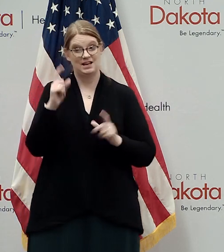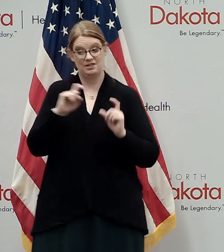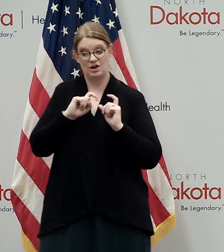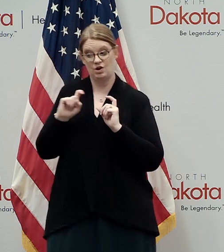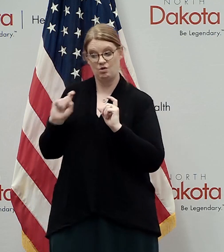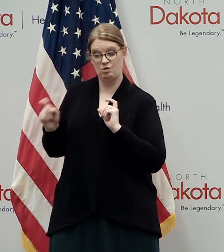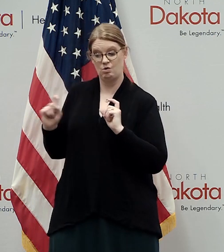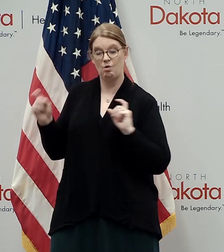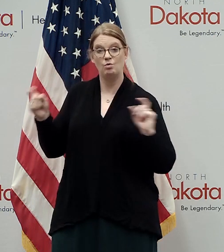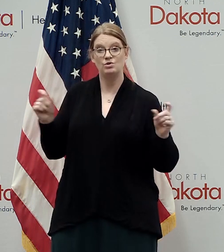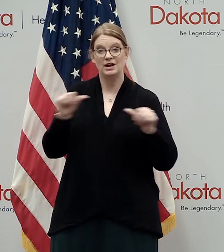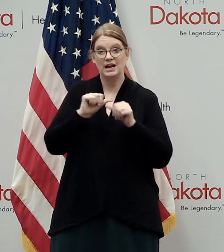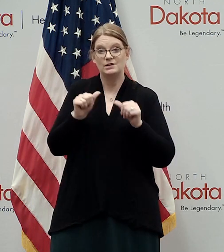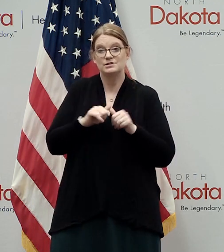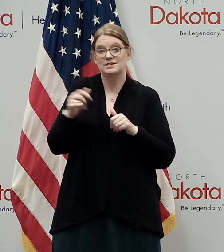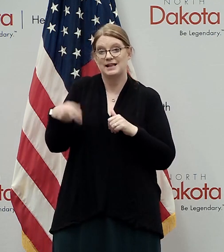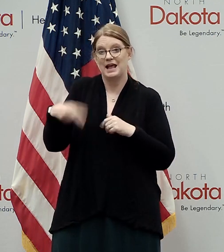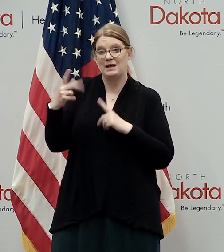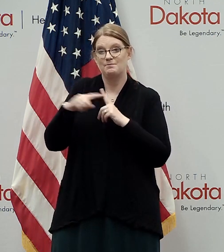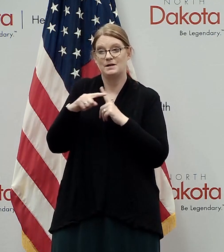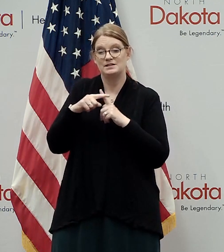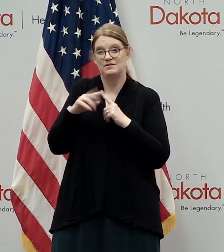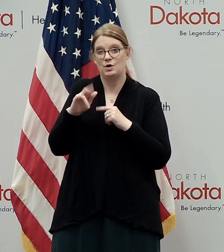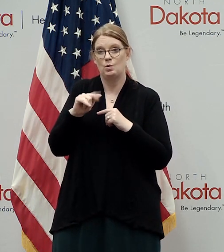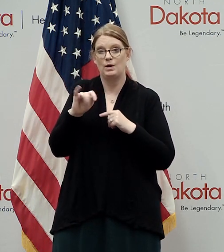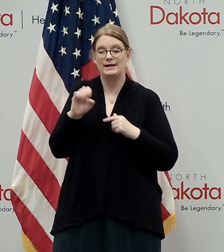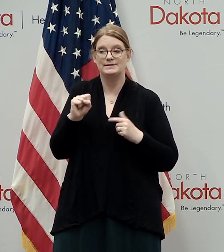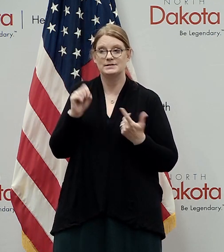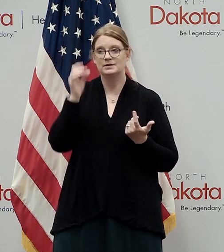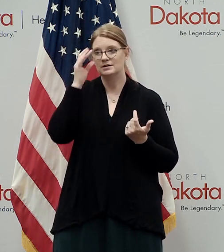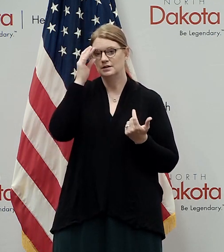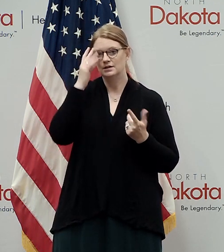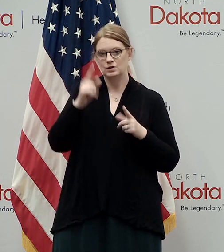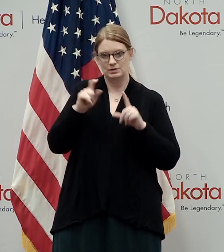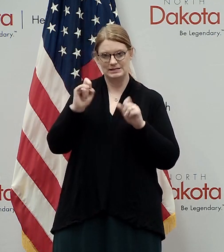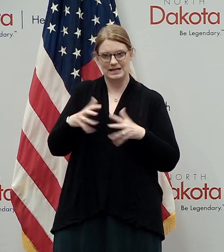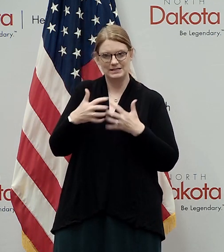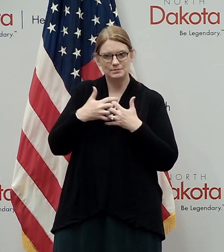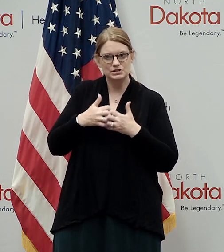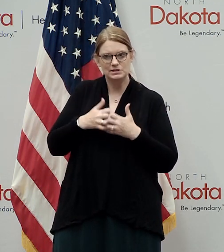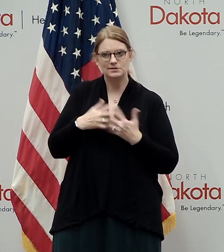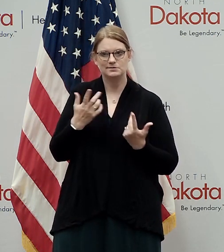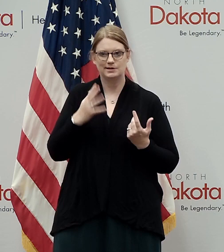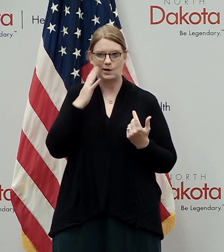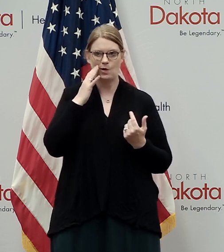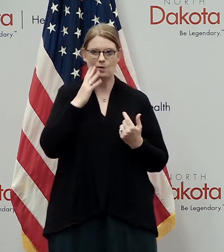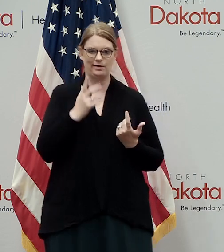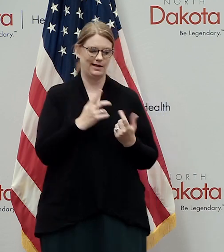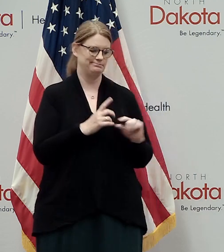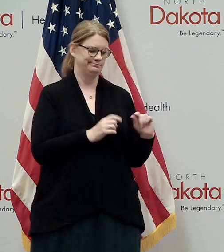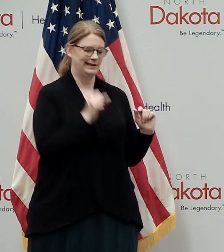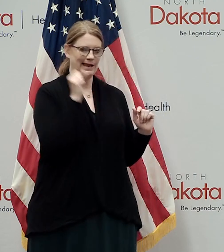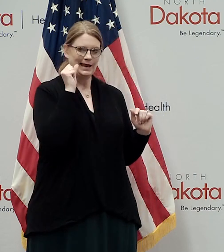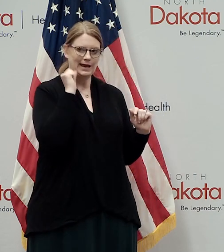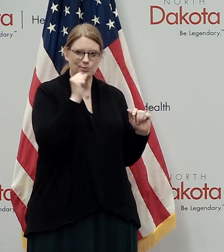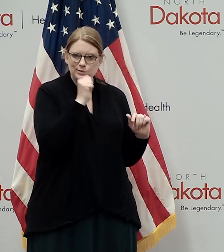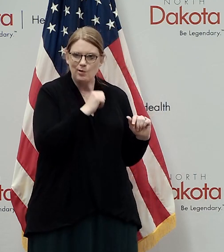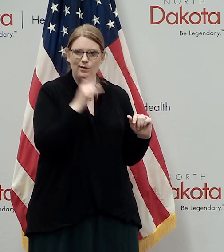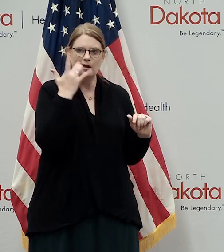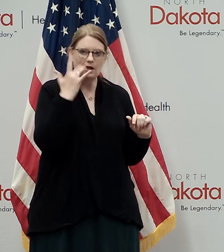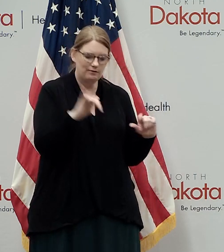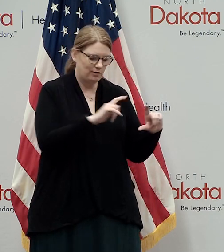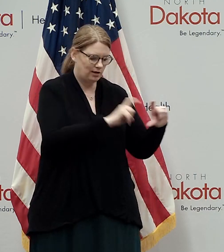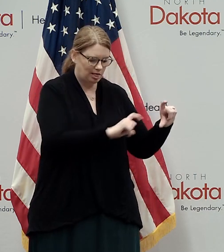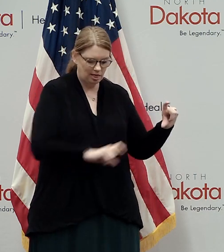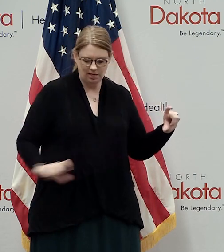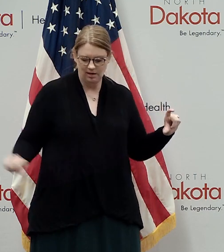high positivity rates. So think of those machines as test machines as going to the Sun Belt area, but they're committed to getting to all of the